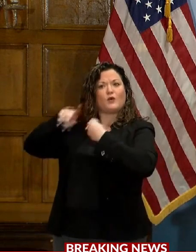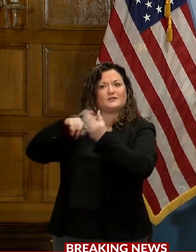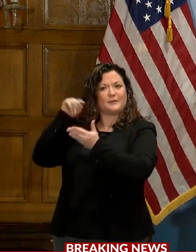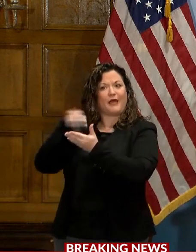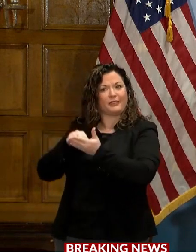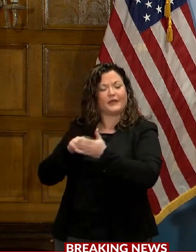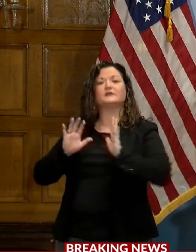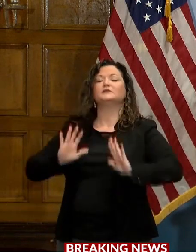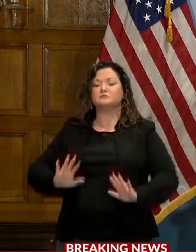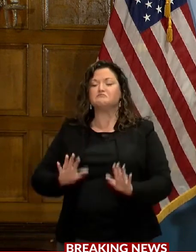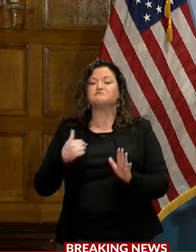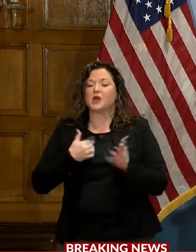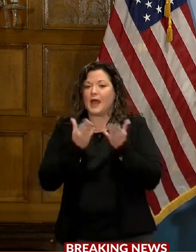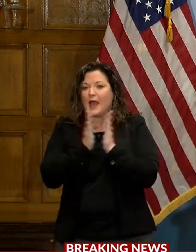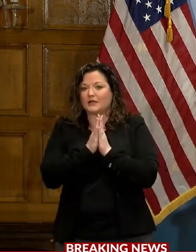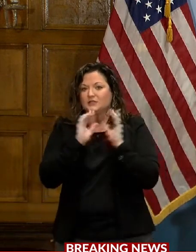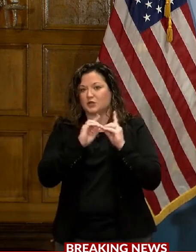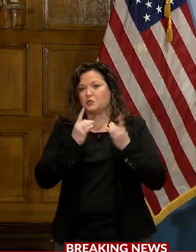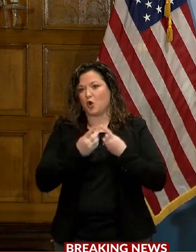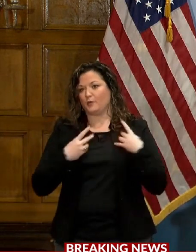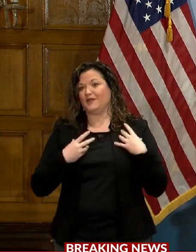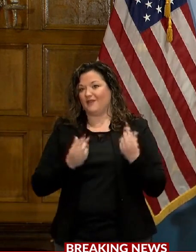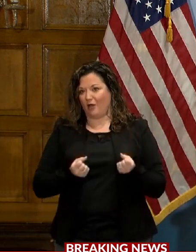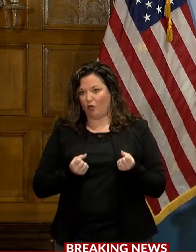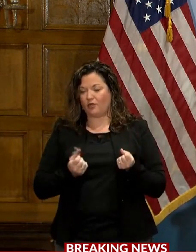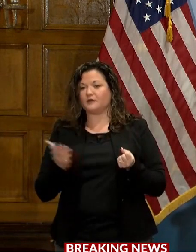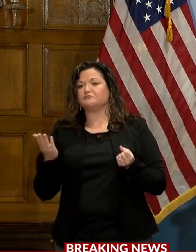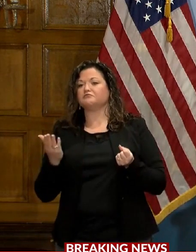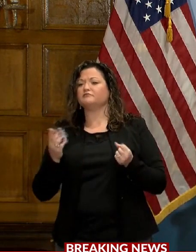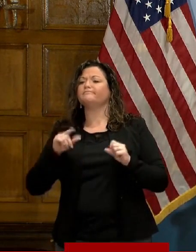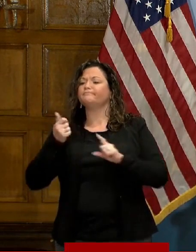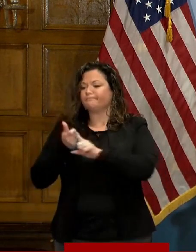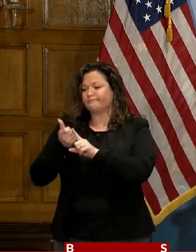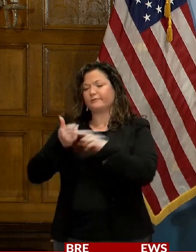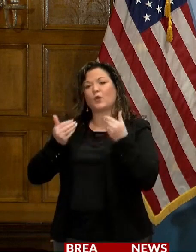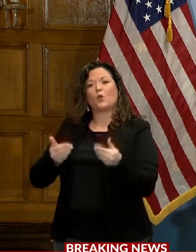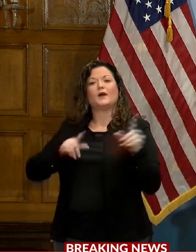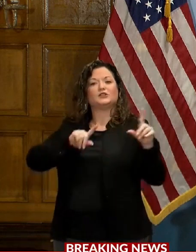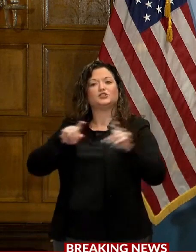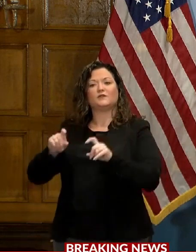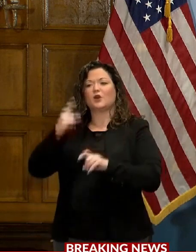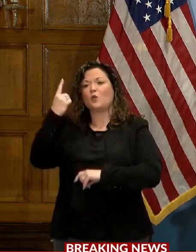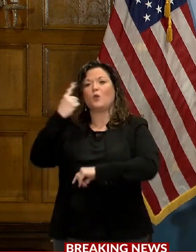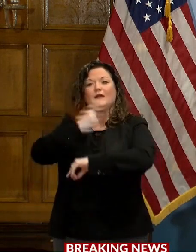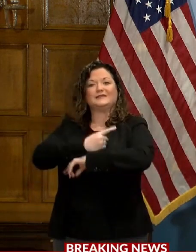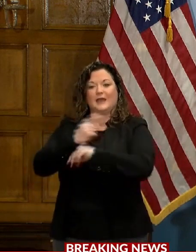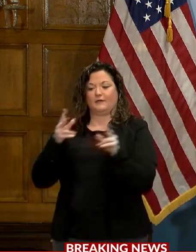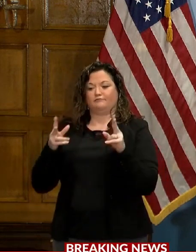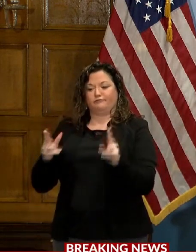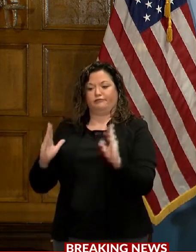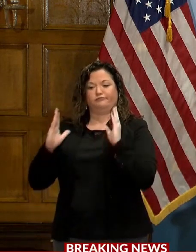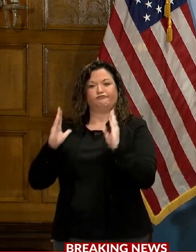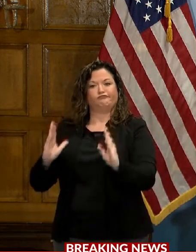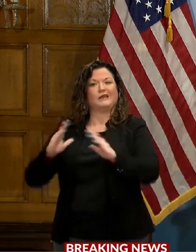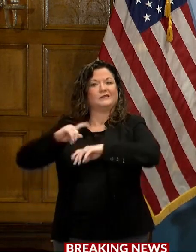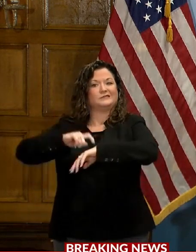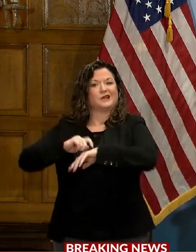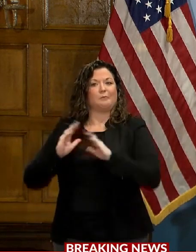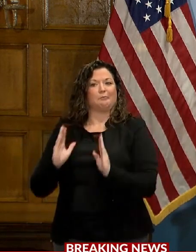asked the Department of Health to do a survey, a one-day glimpse in time, as